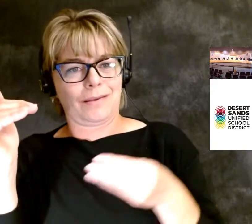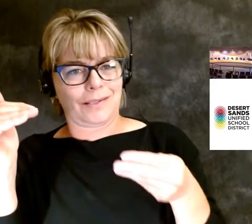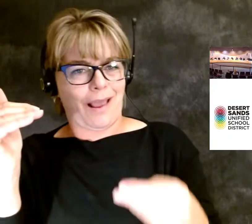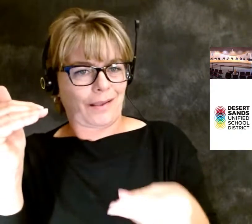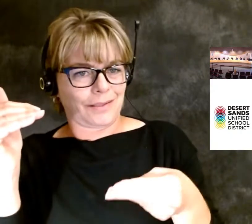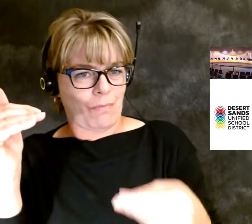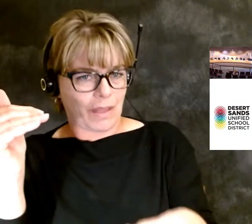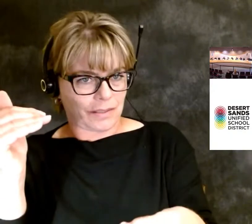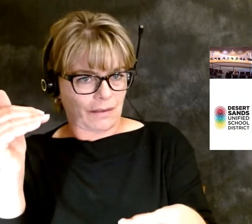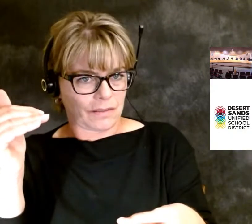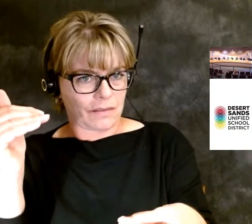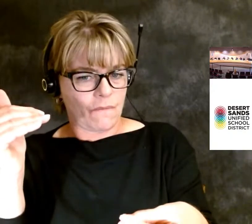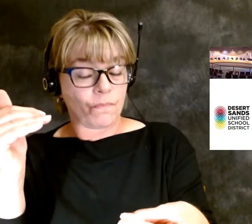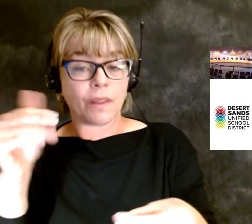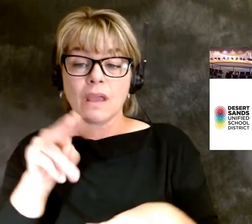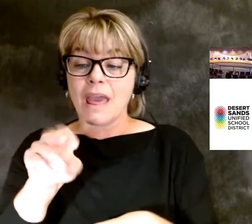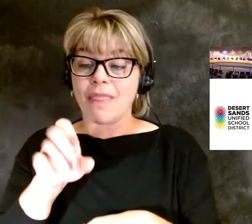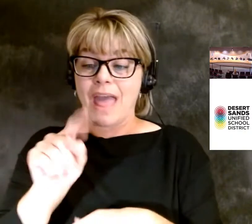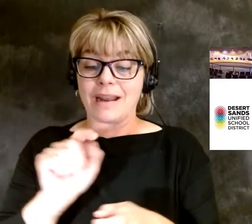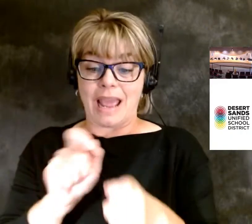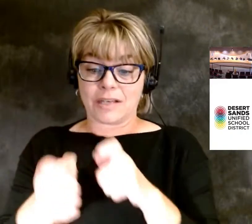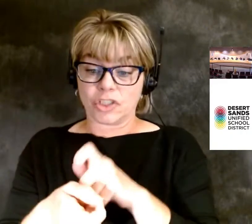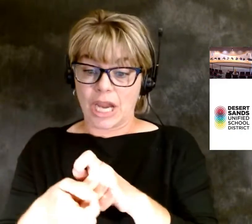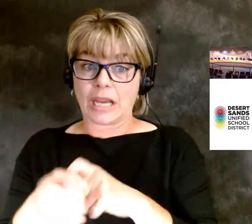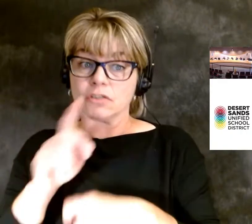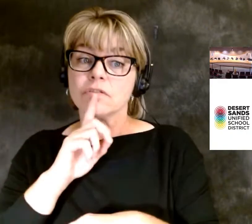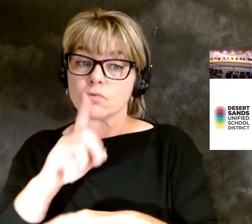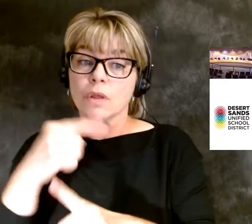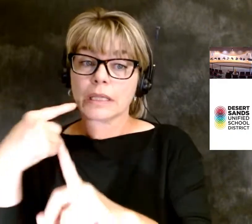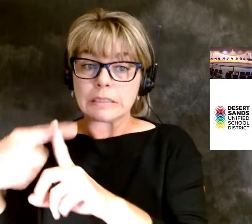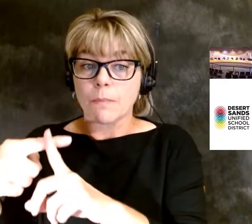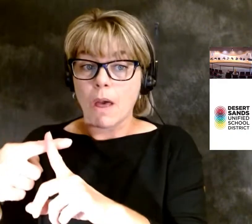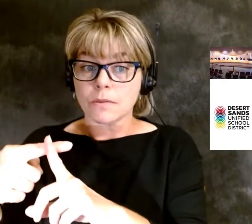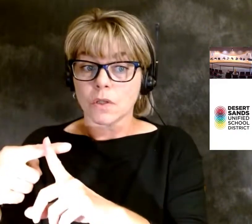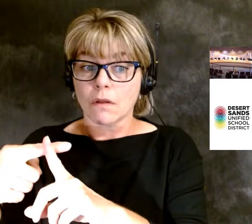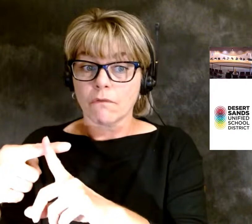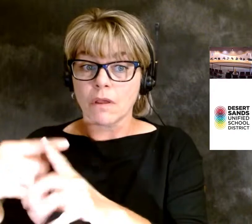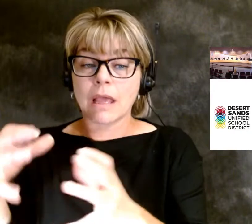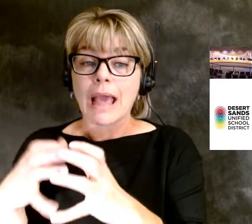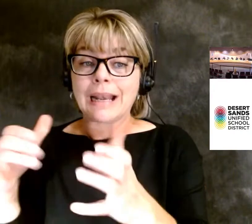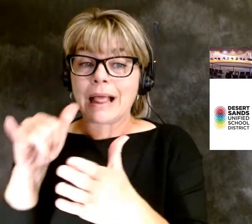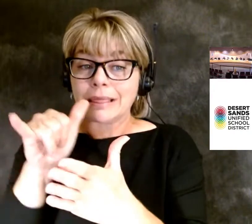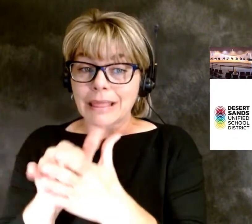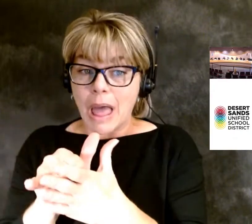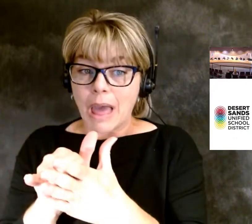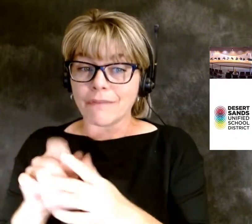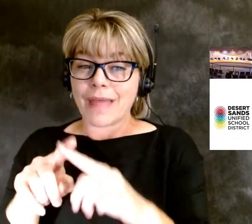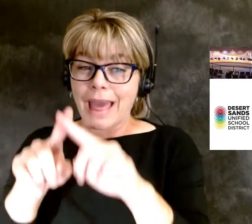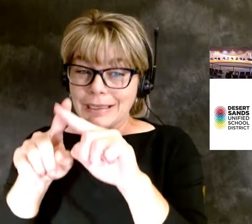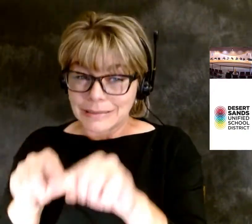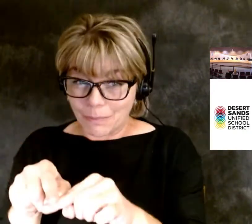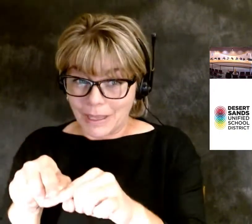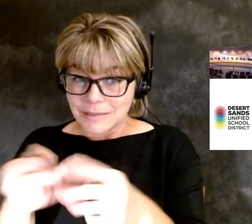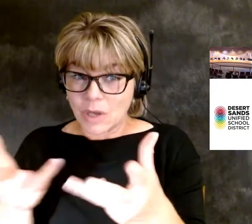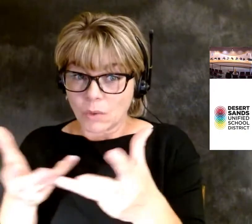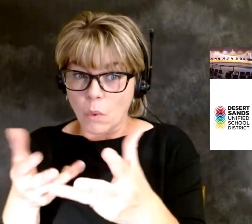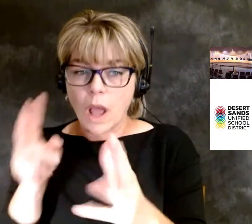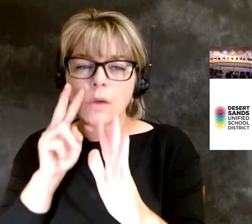net change is significantly positive. And a lot of that is predicated on the fact that we are projecting